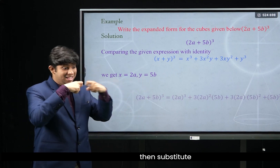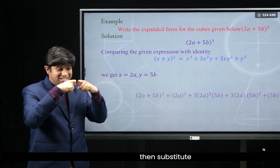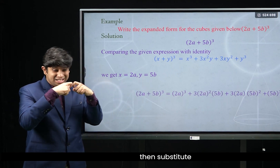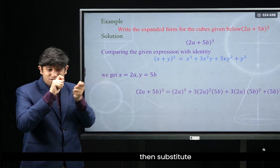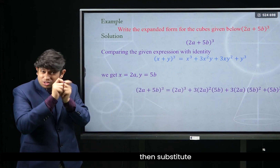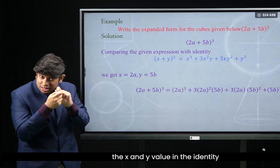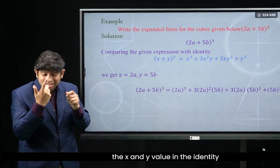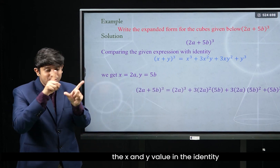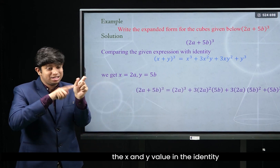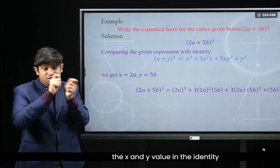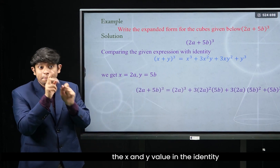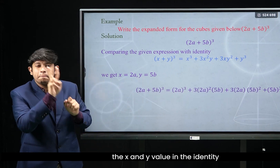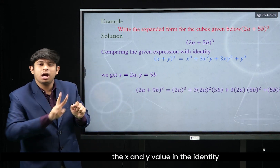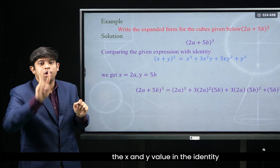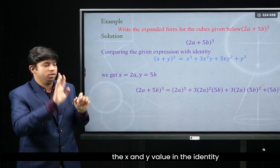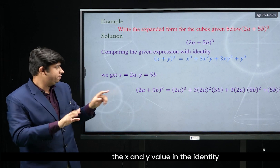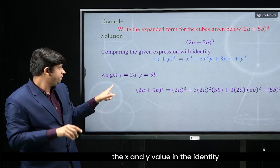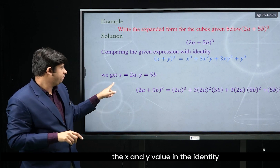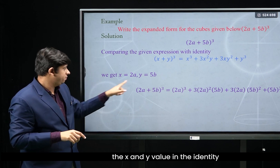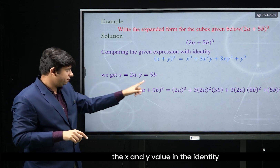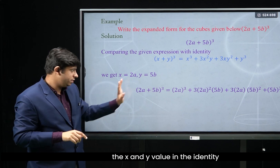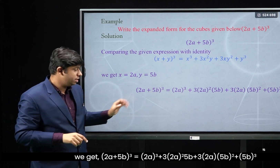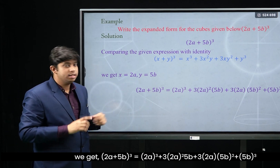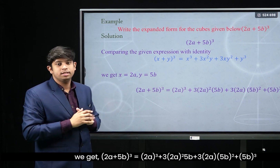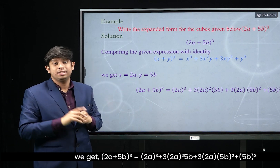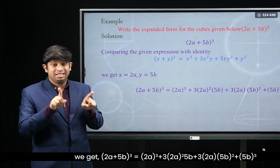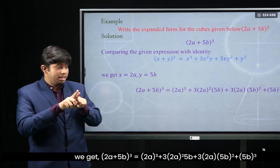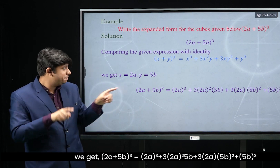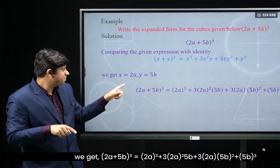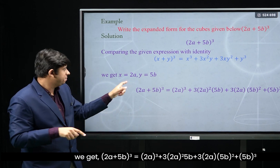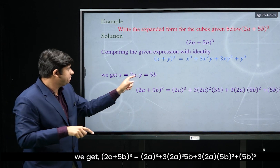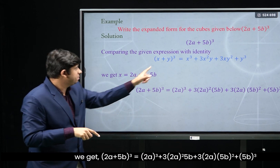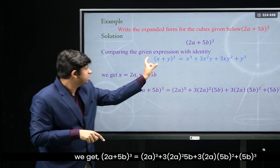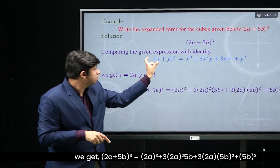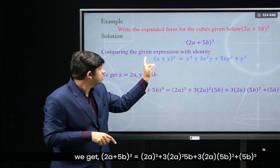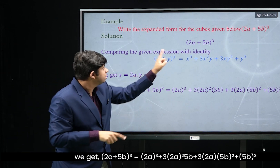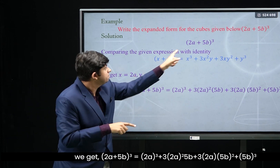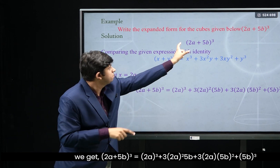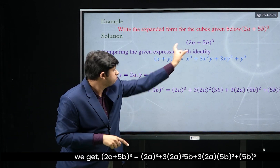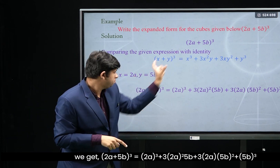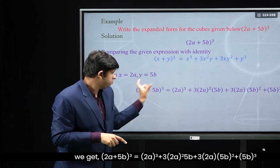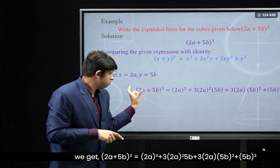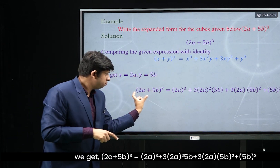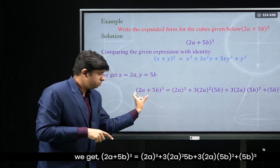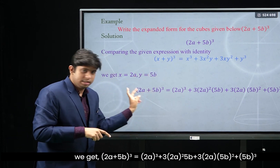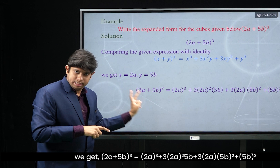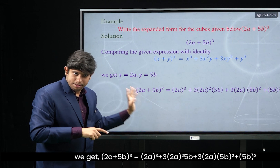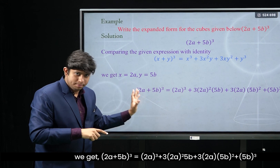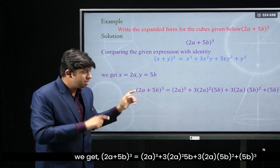Then substitute the x and y value in the identity, we get 2a plus 5b whole cube is equal to 2a cube